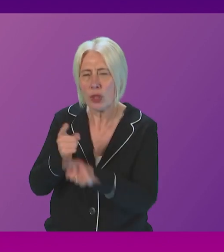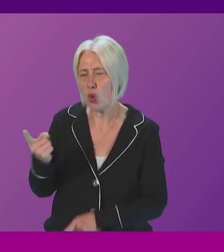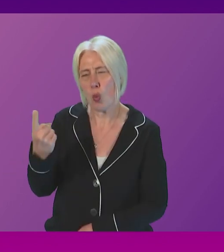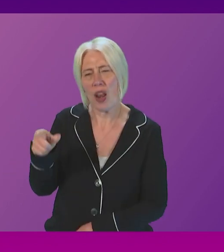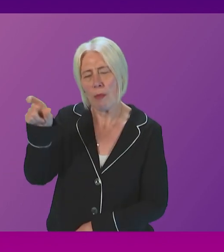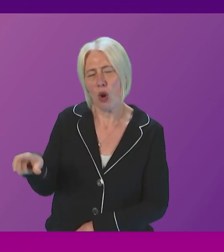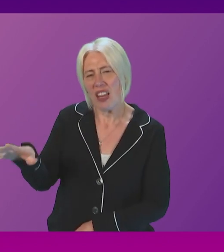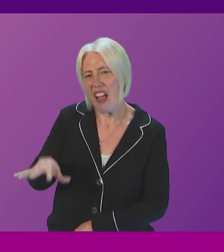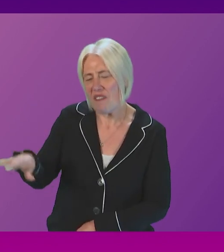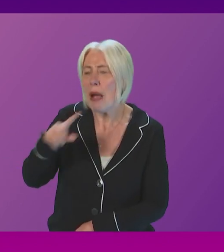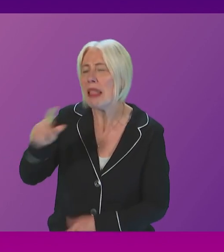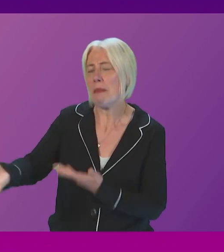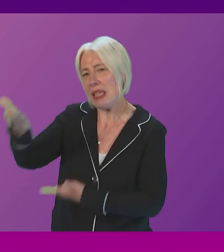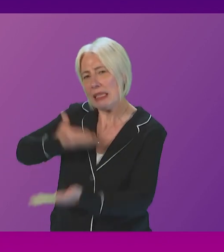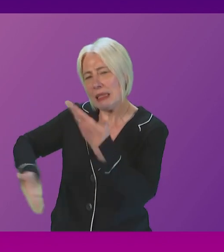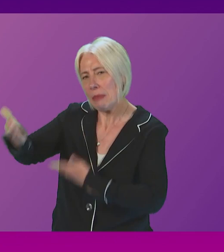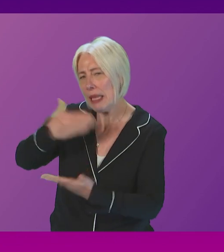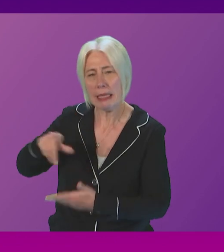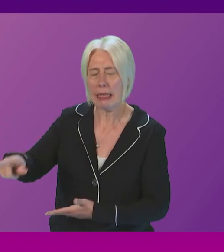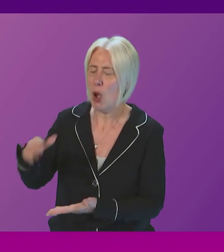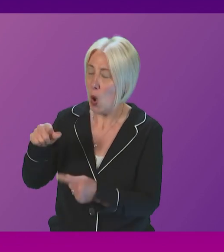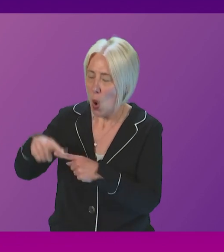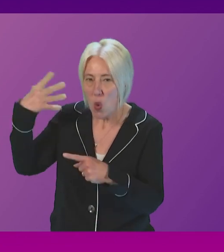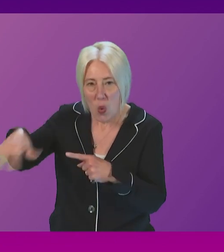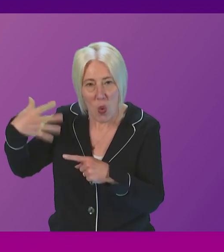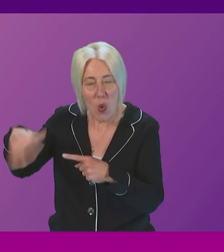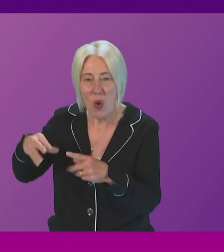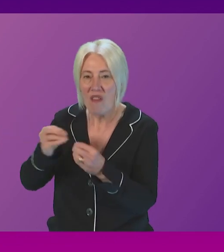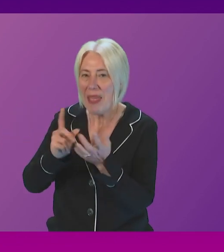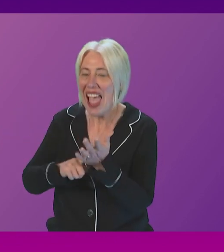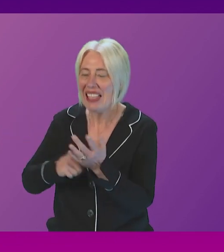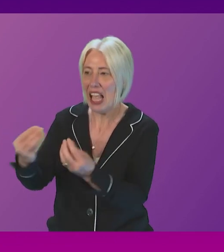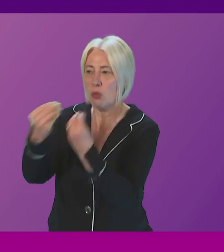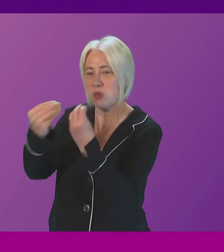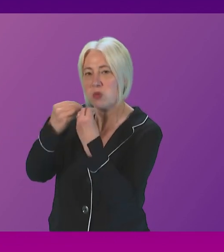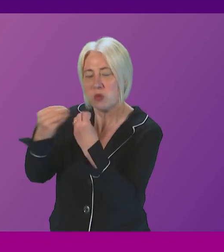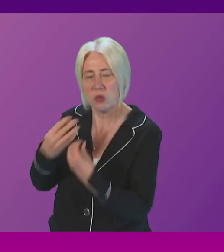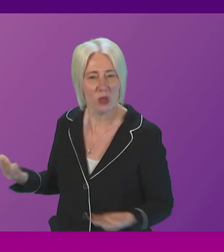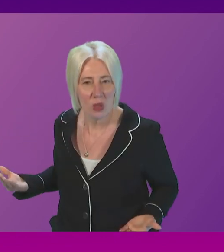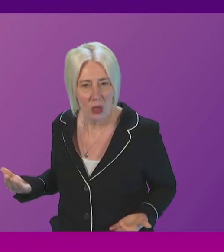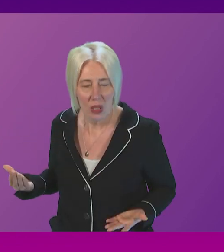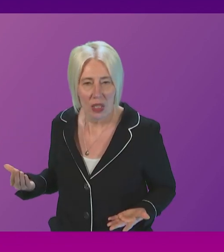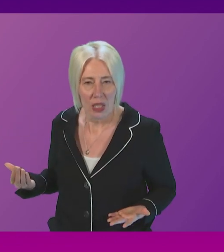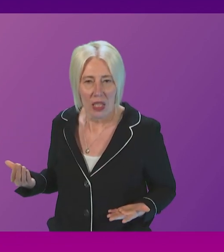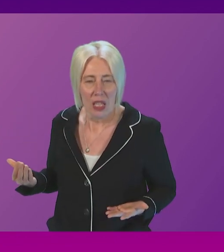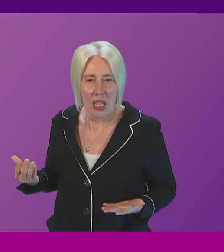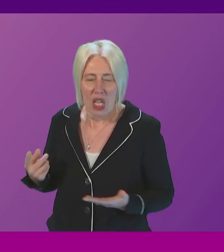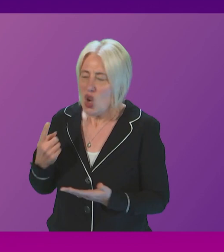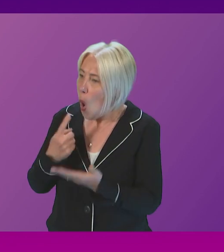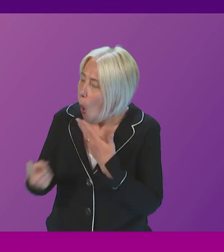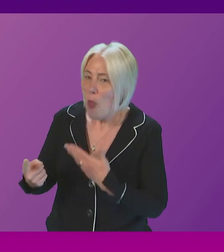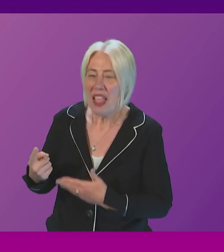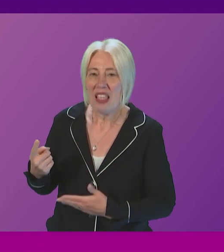family member who has explained to me it is very expensive to get BSL tuition. And it is not just about the